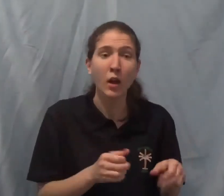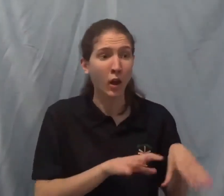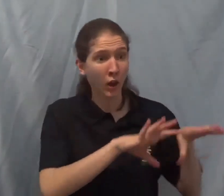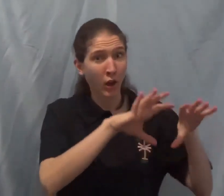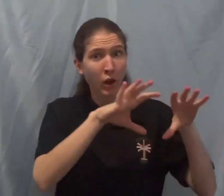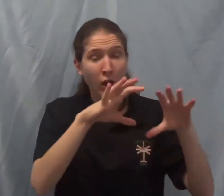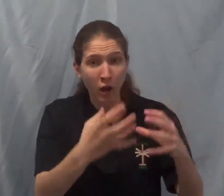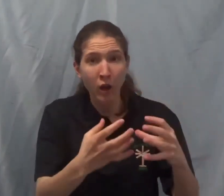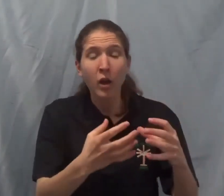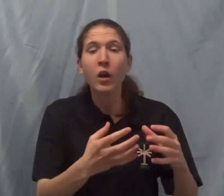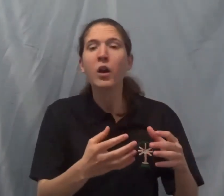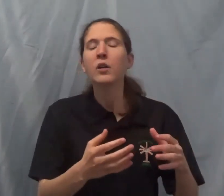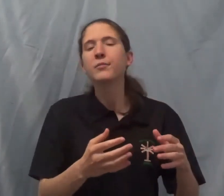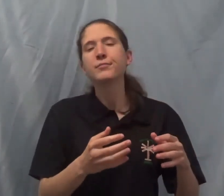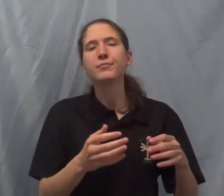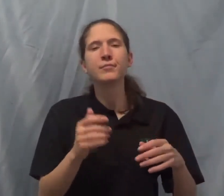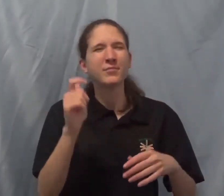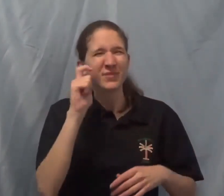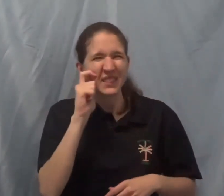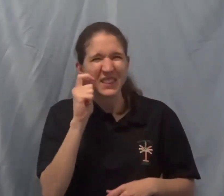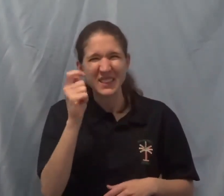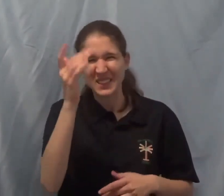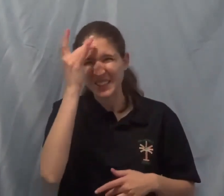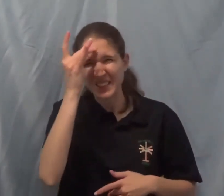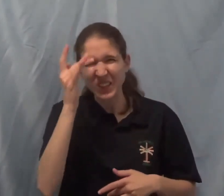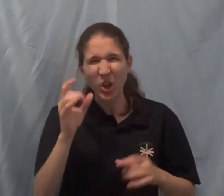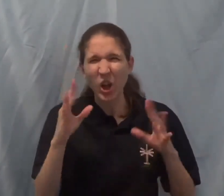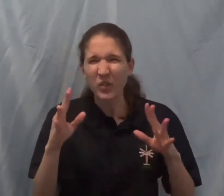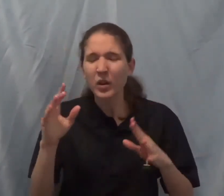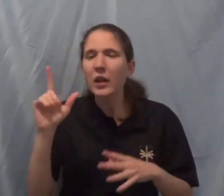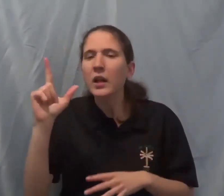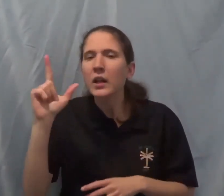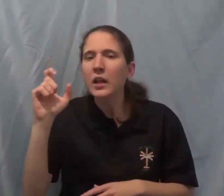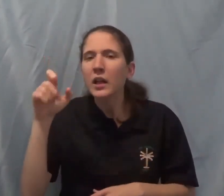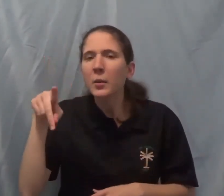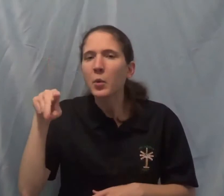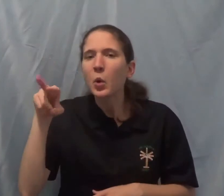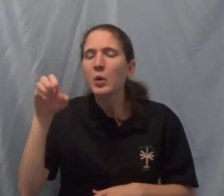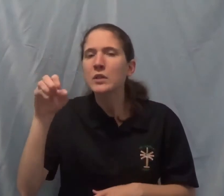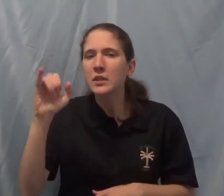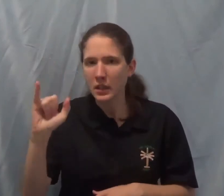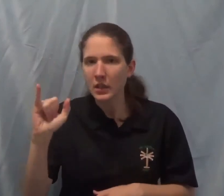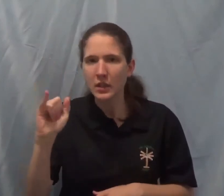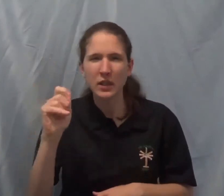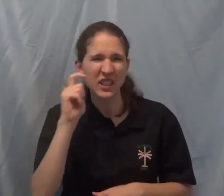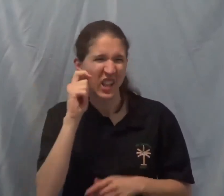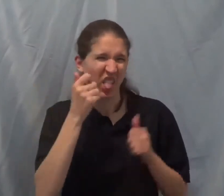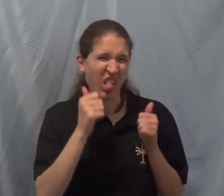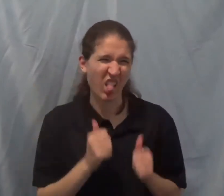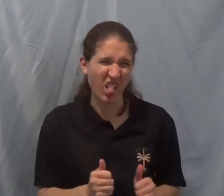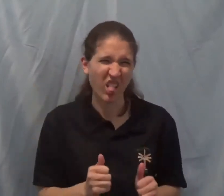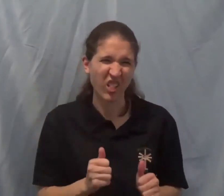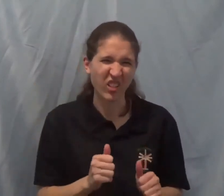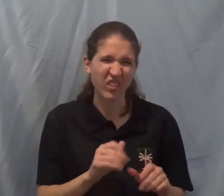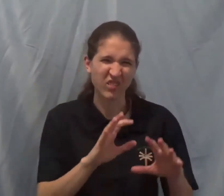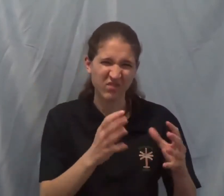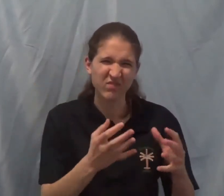leper colonies also are symbols or icons of our modern culture, because